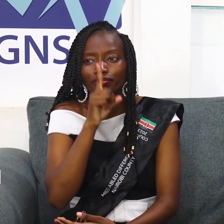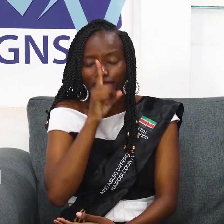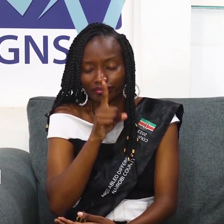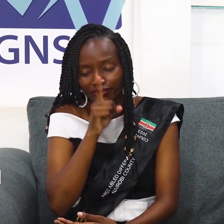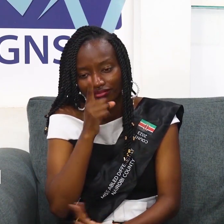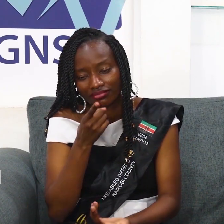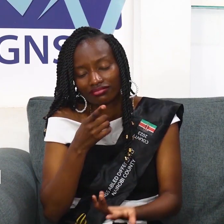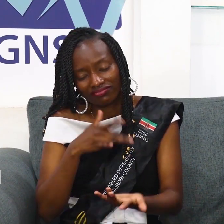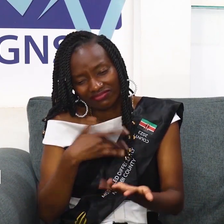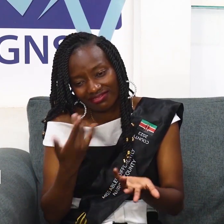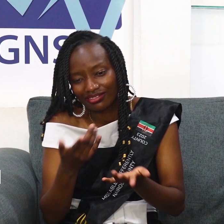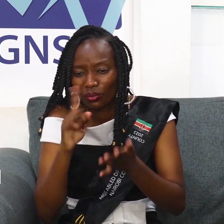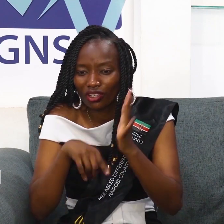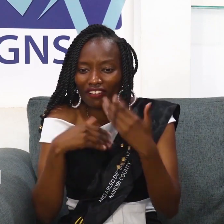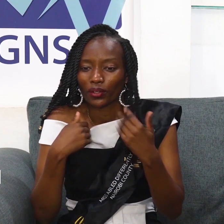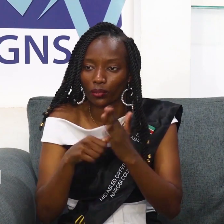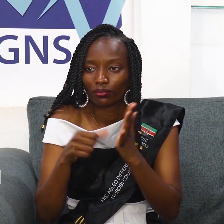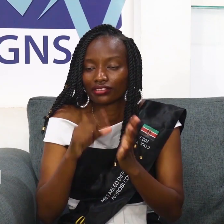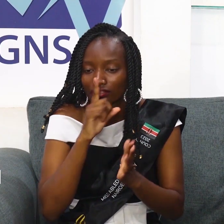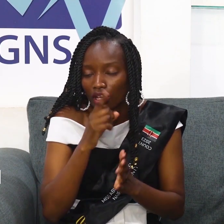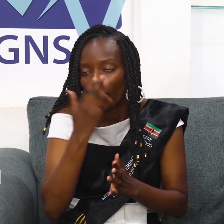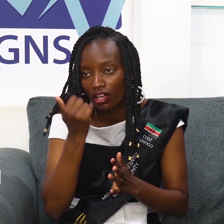examination, they realized I had a